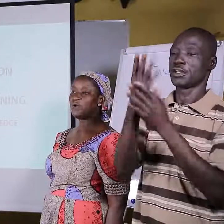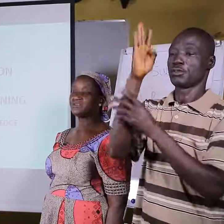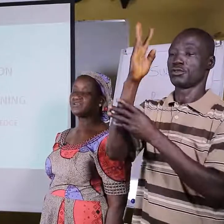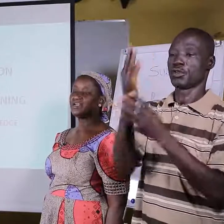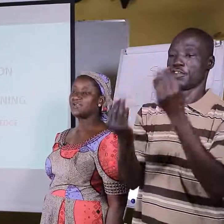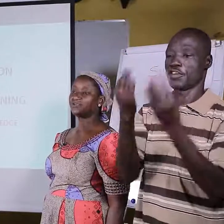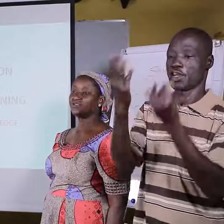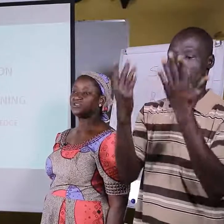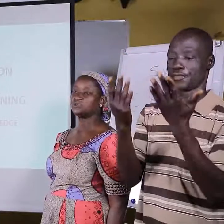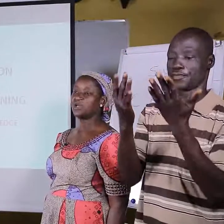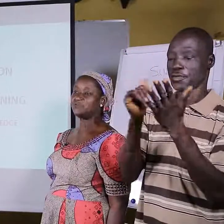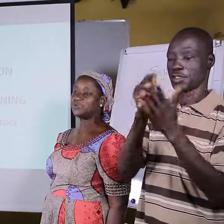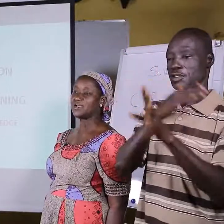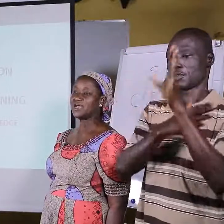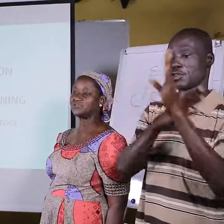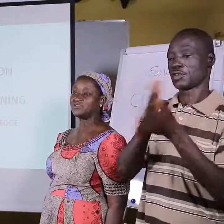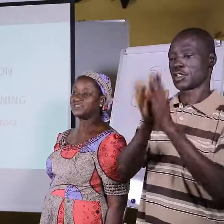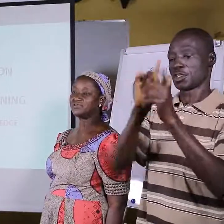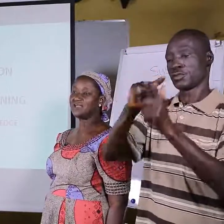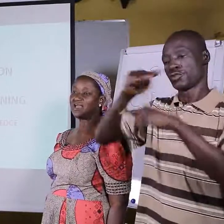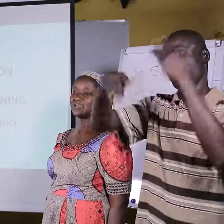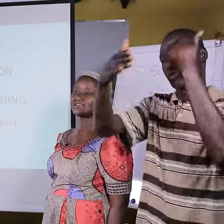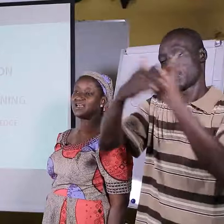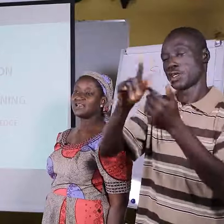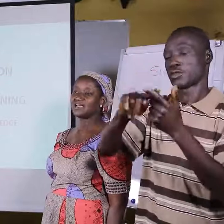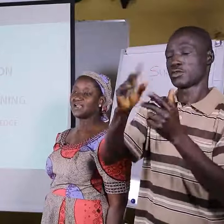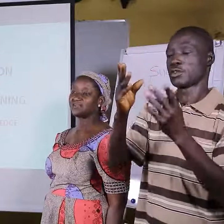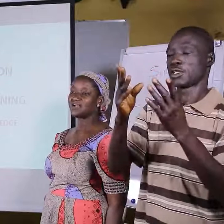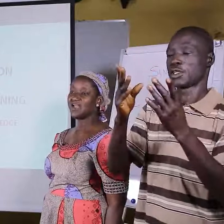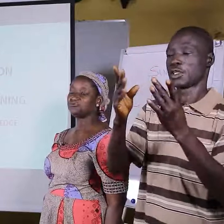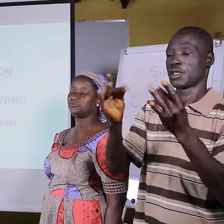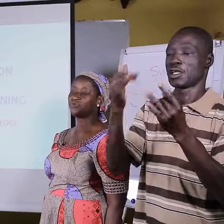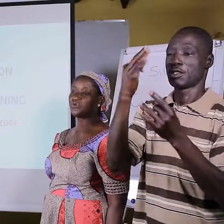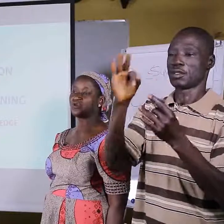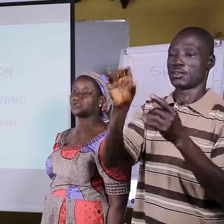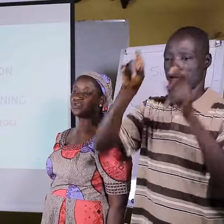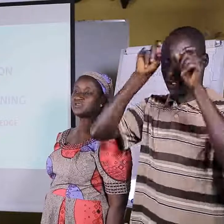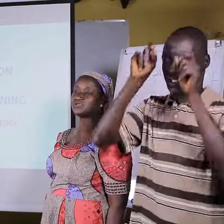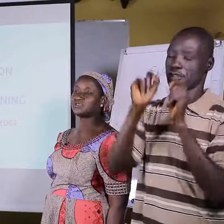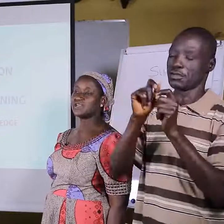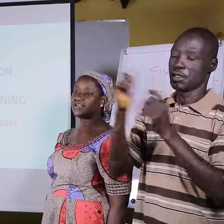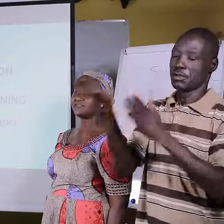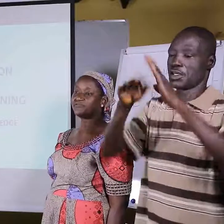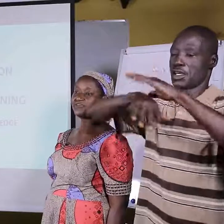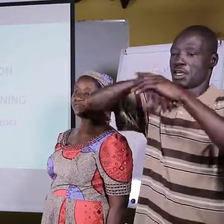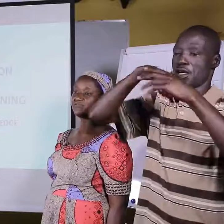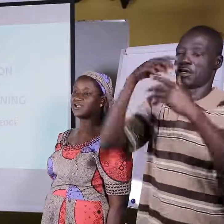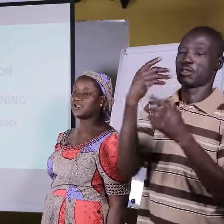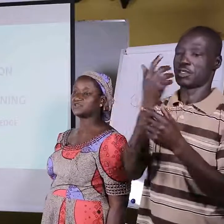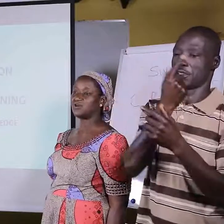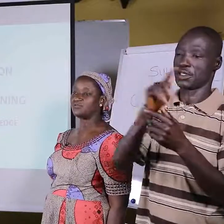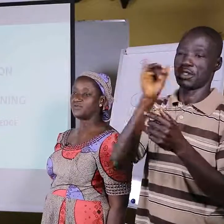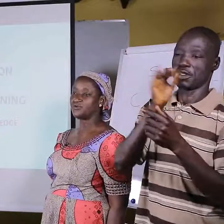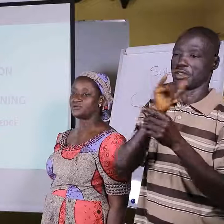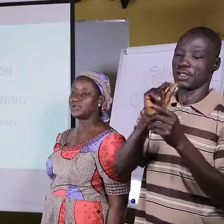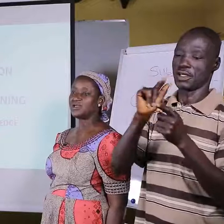go back to the land of Egypt and bring out the Israelites that have cried before God to set them free from the